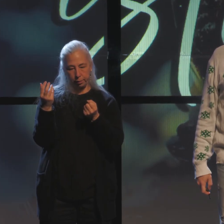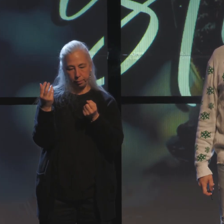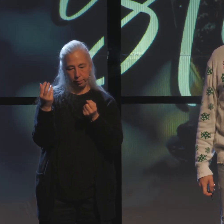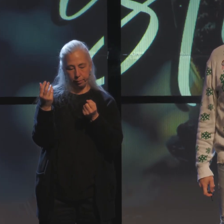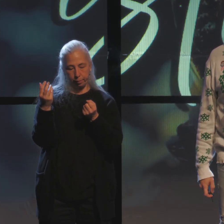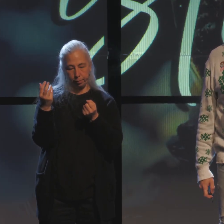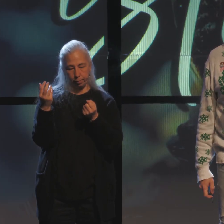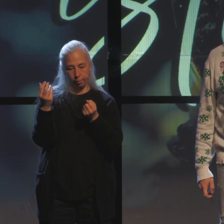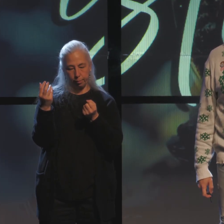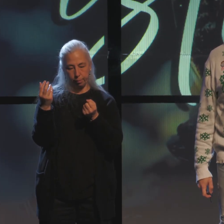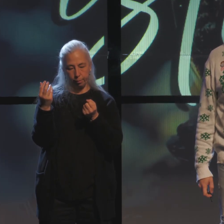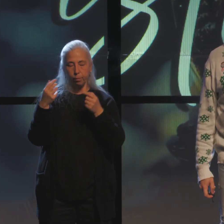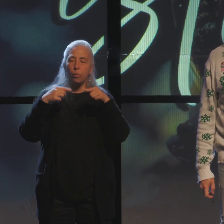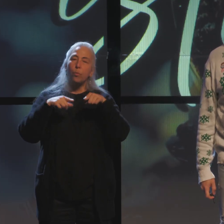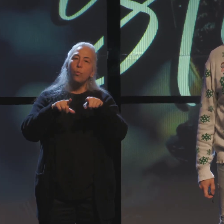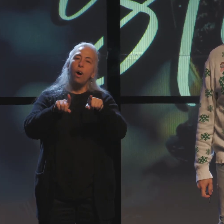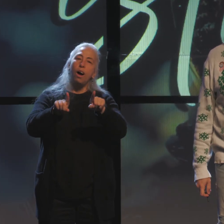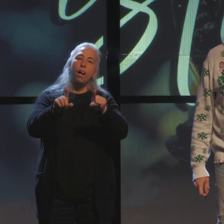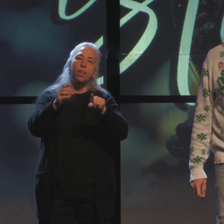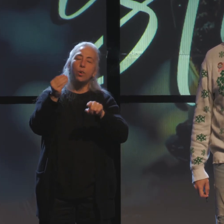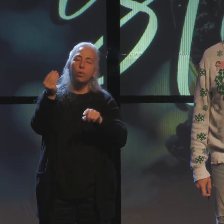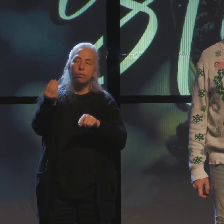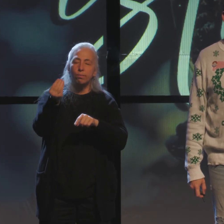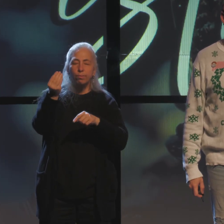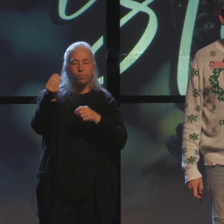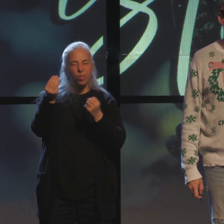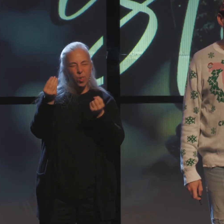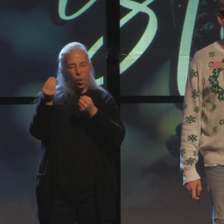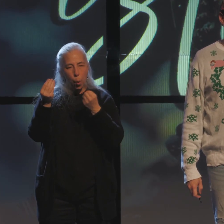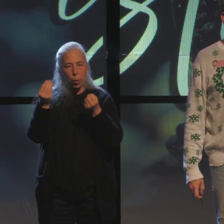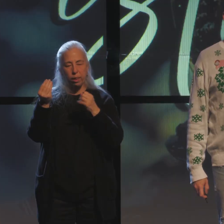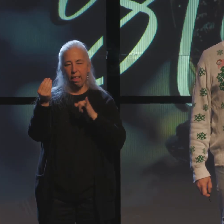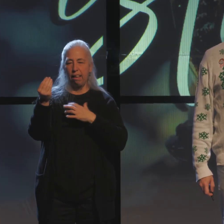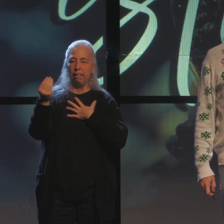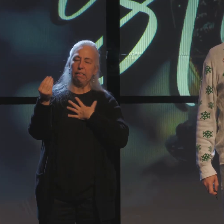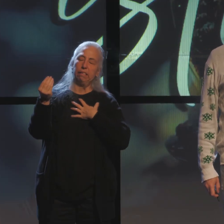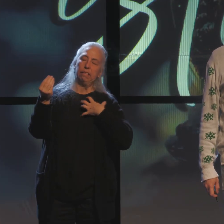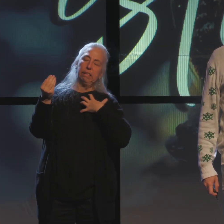And as you hold that place of anxiety,